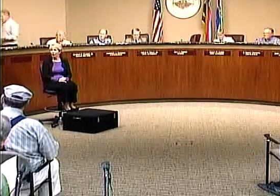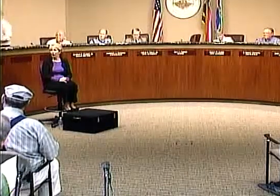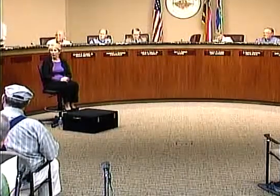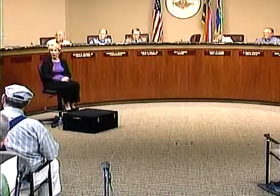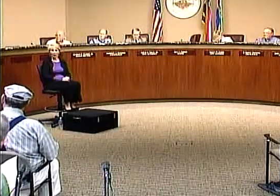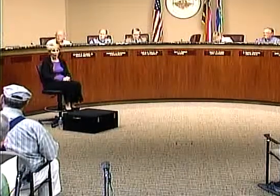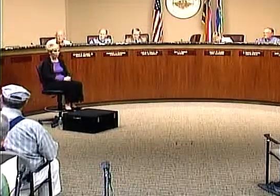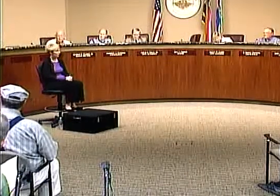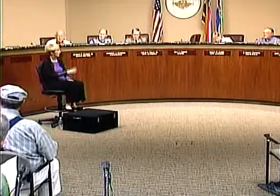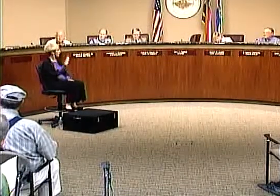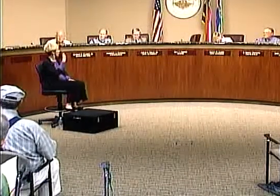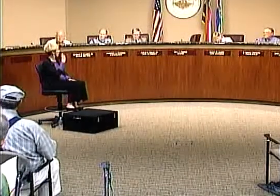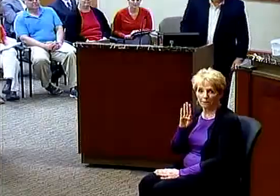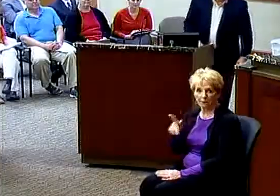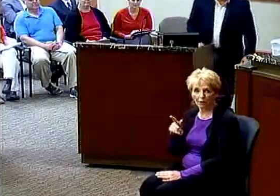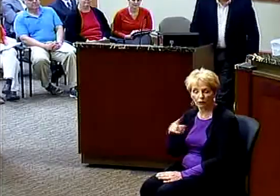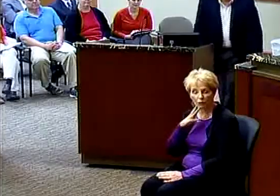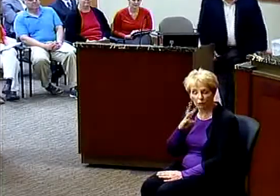Bill, you're